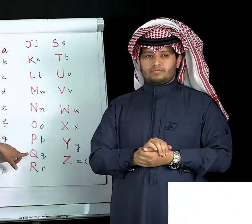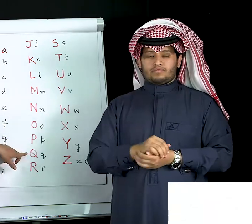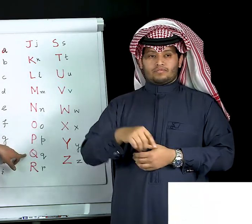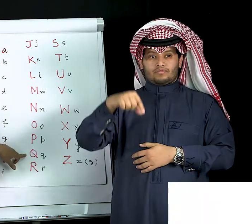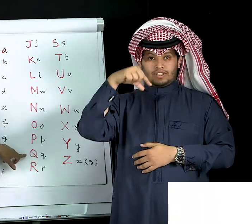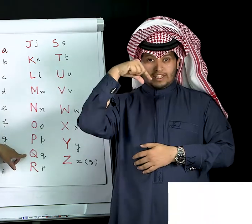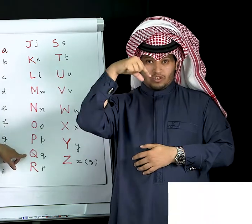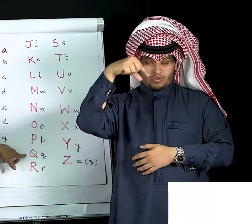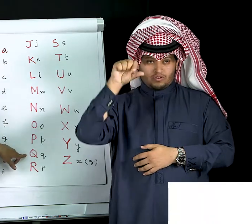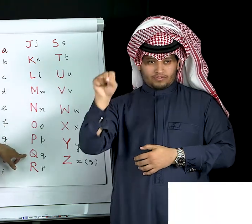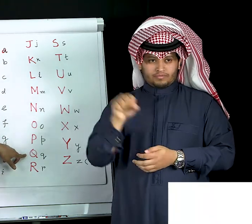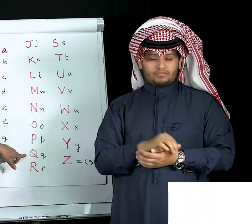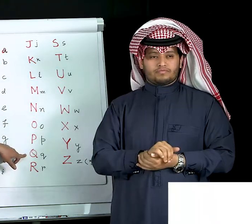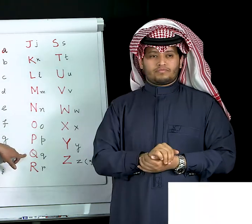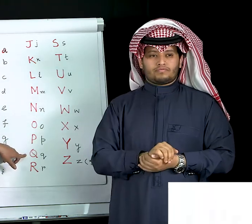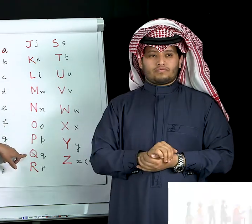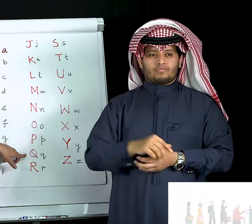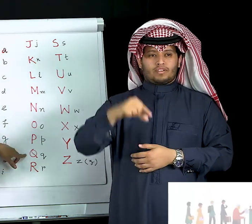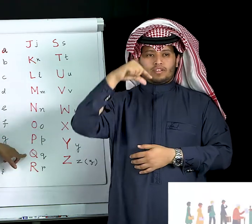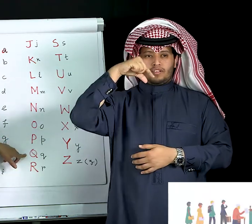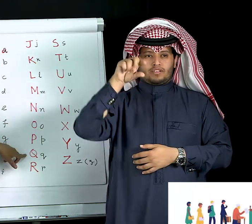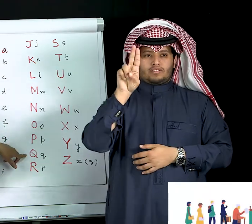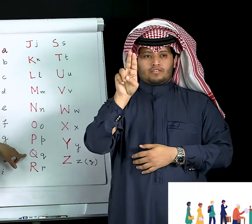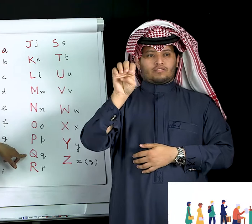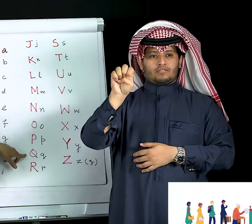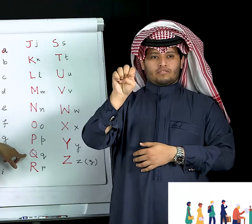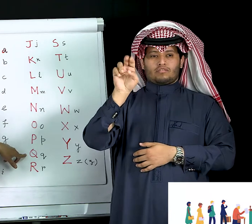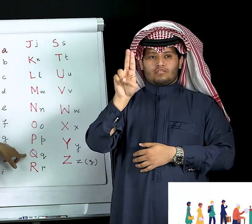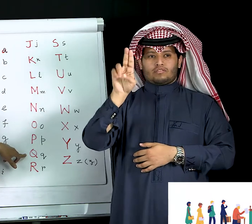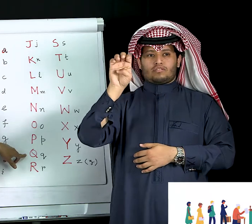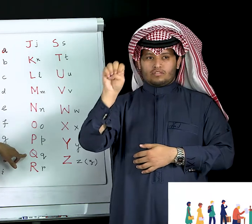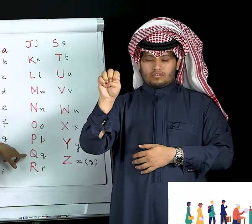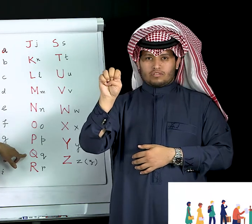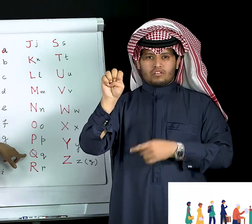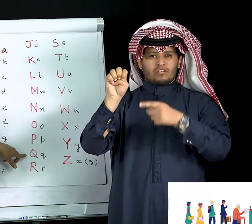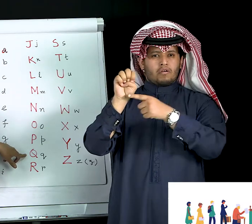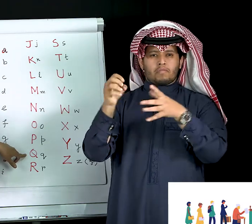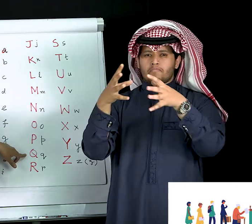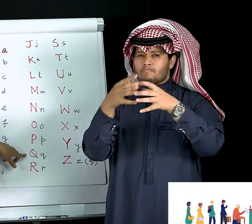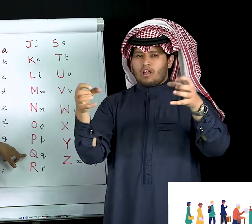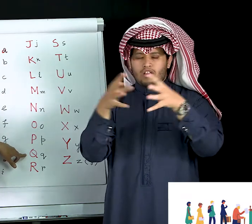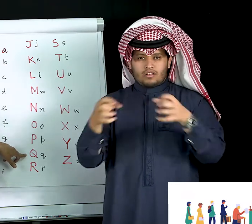Q for Q. Q means